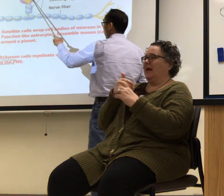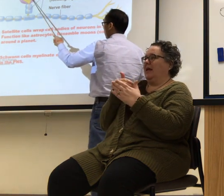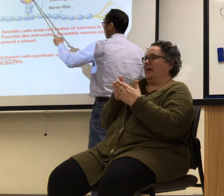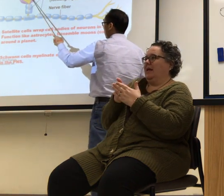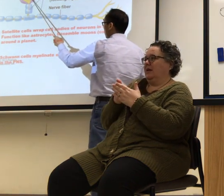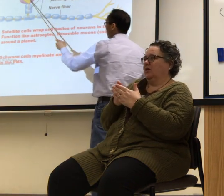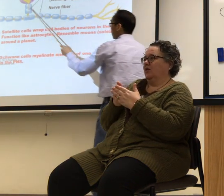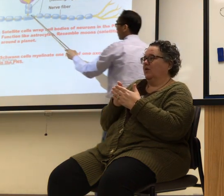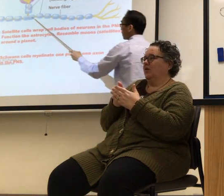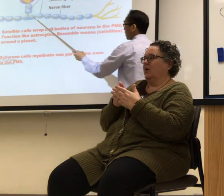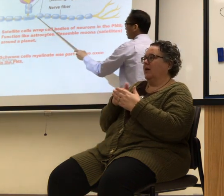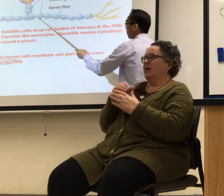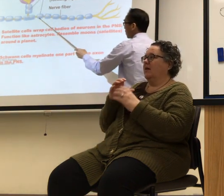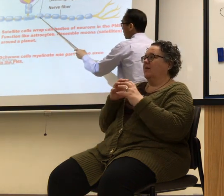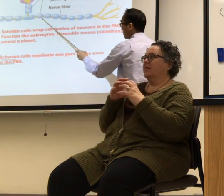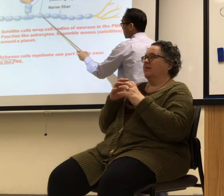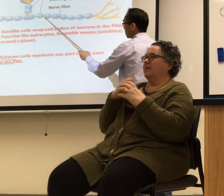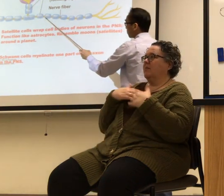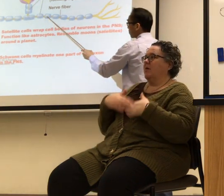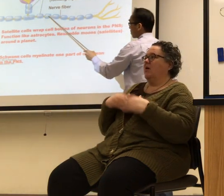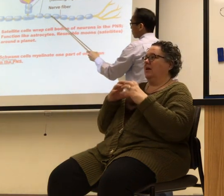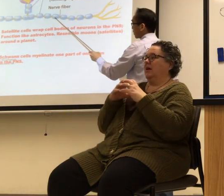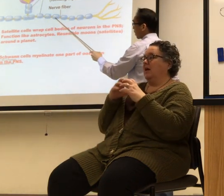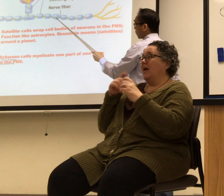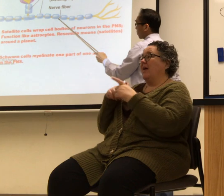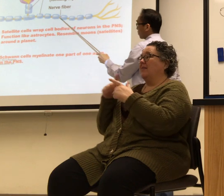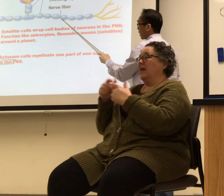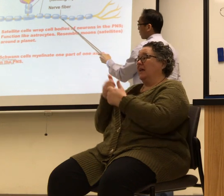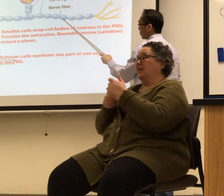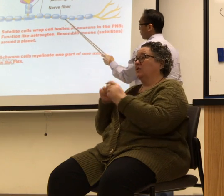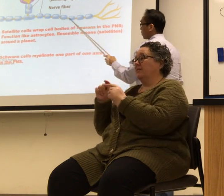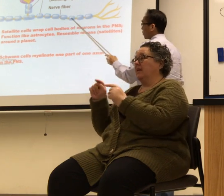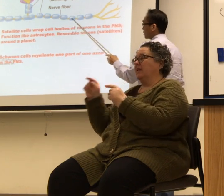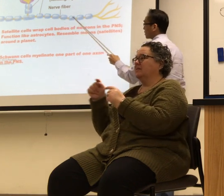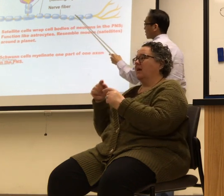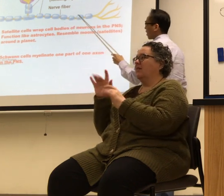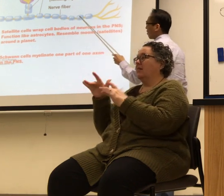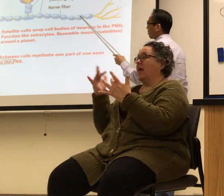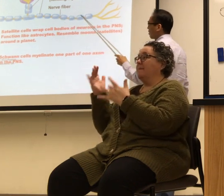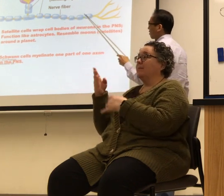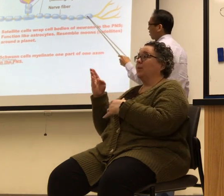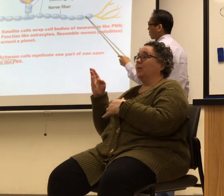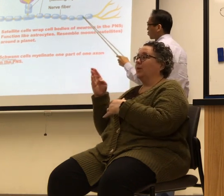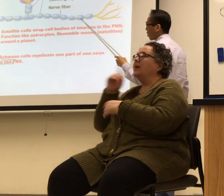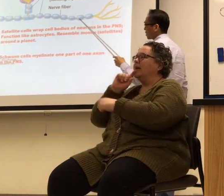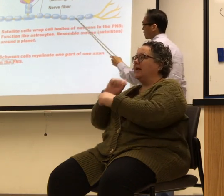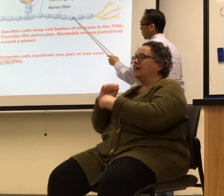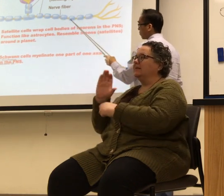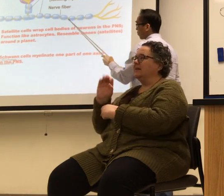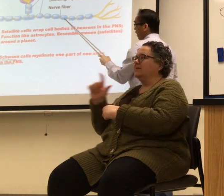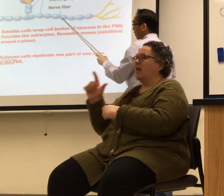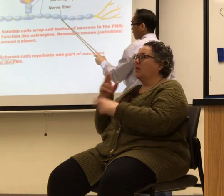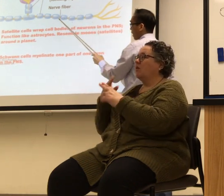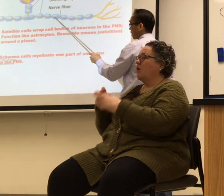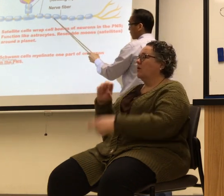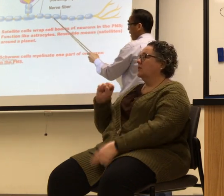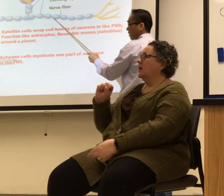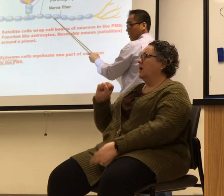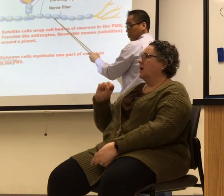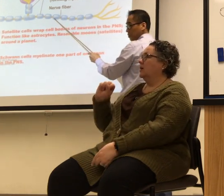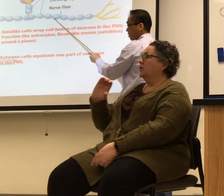of the neuron. Then each of these, they color them light blue, is a cell called the Schwann cell, providing